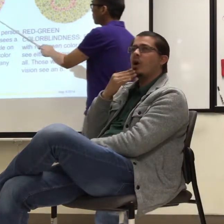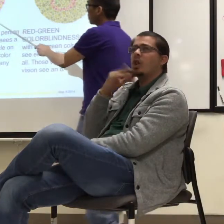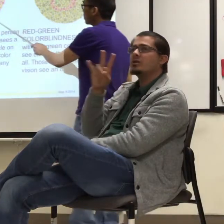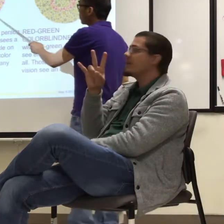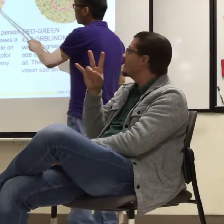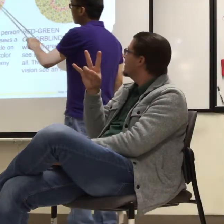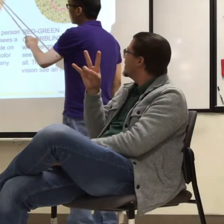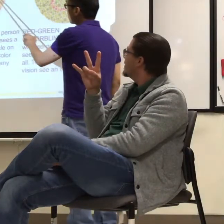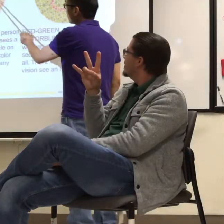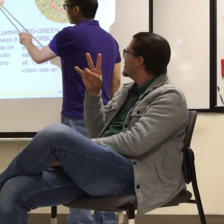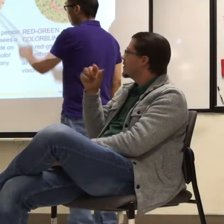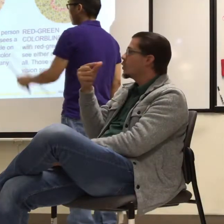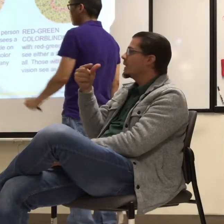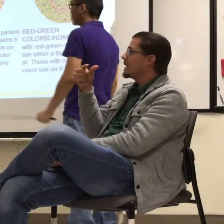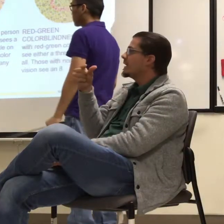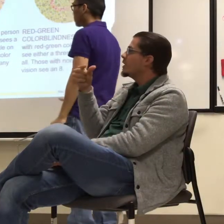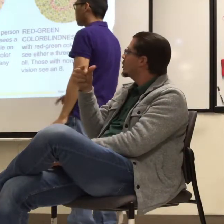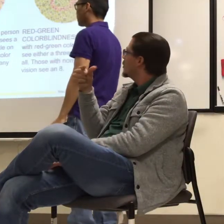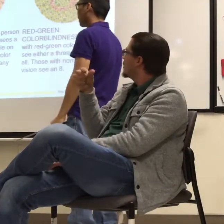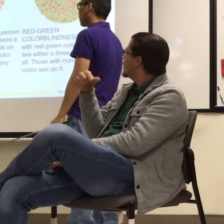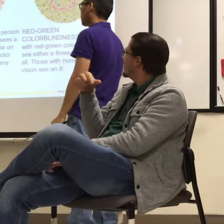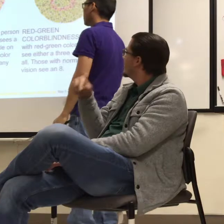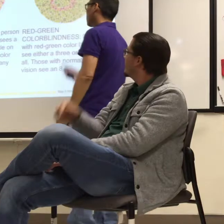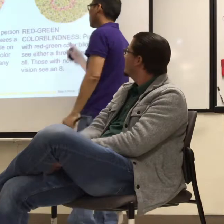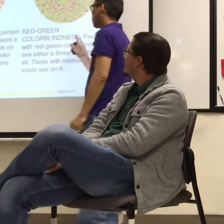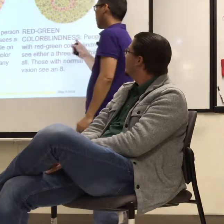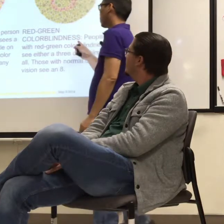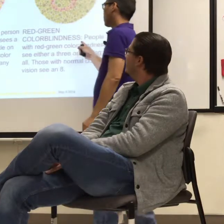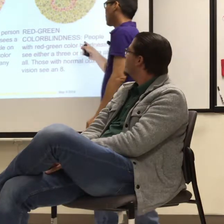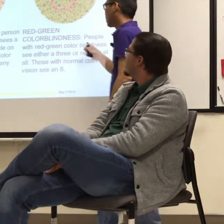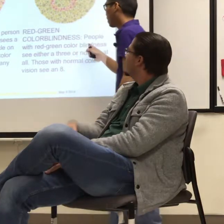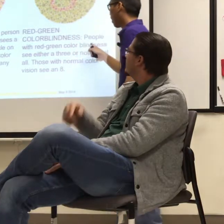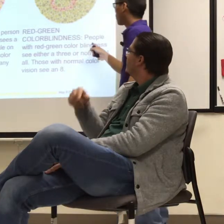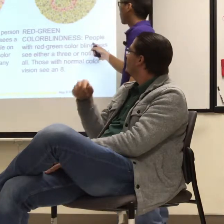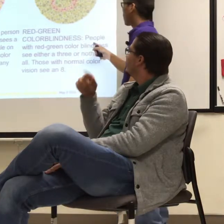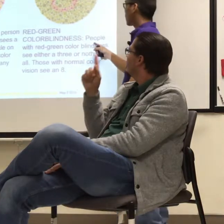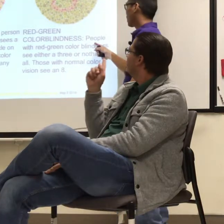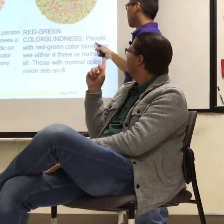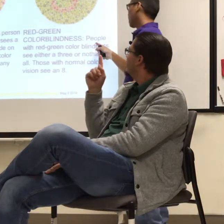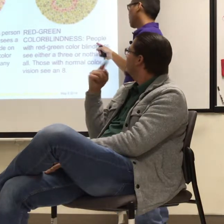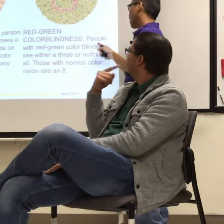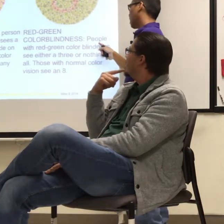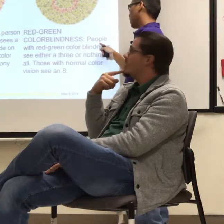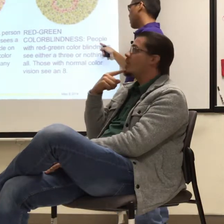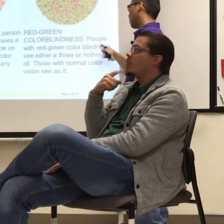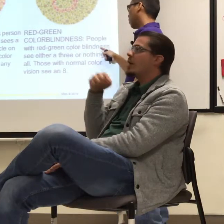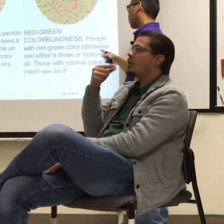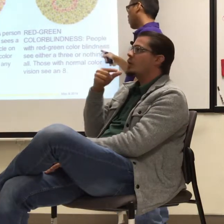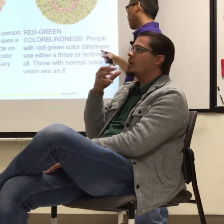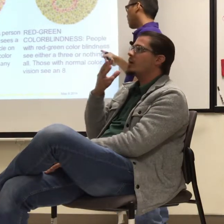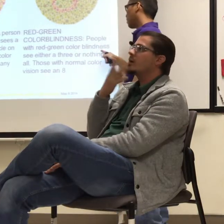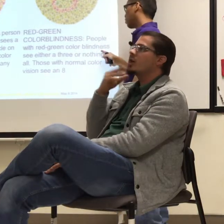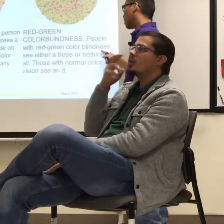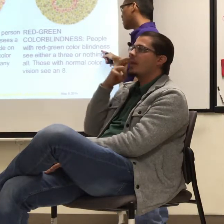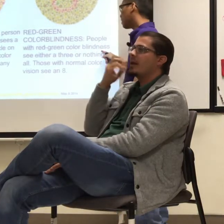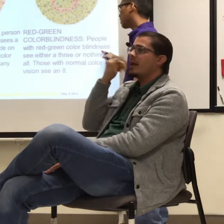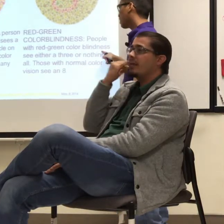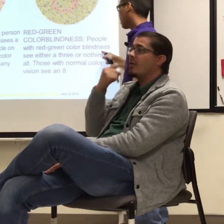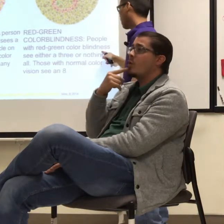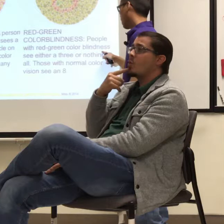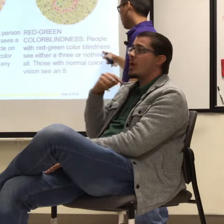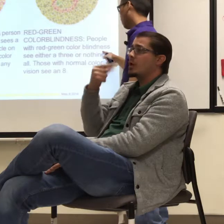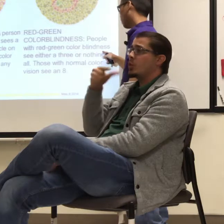7? Green. Okay. Red-green, colorblind. People with